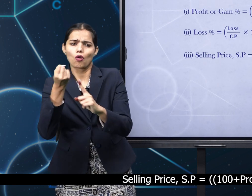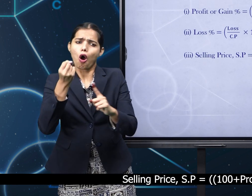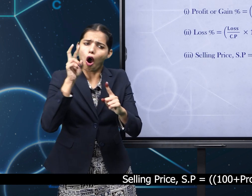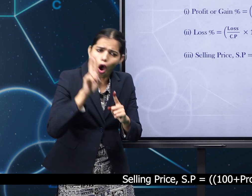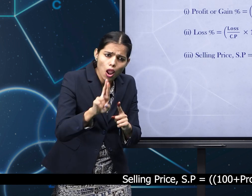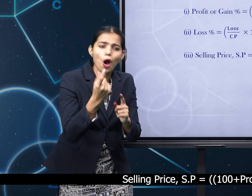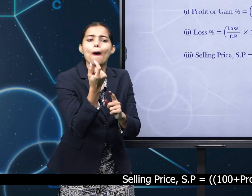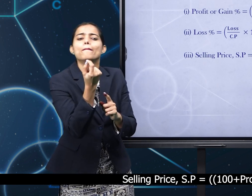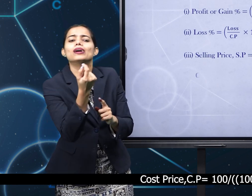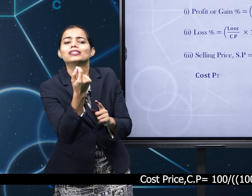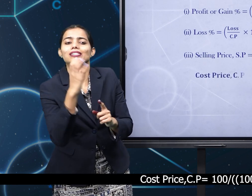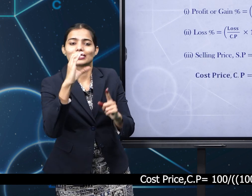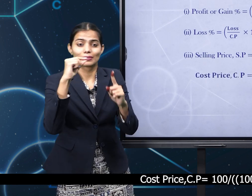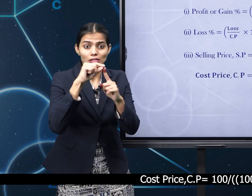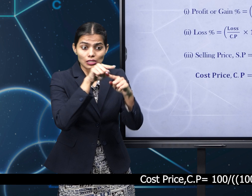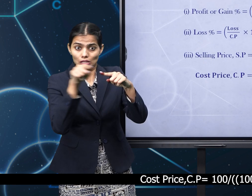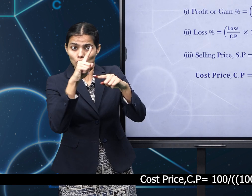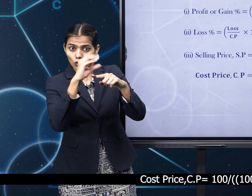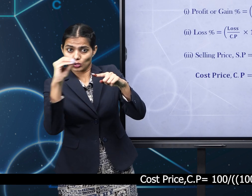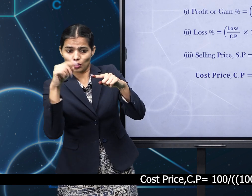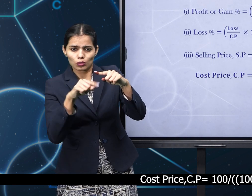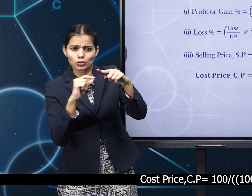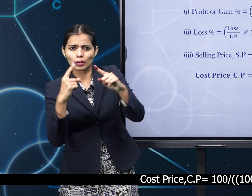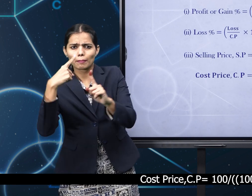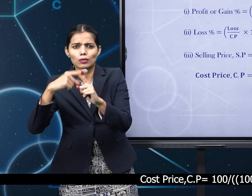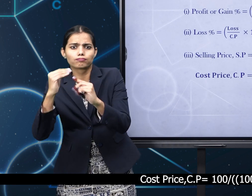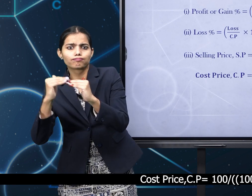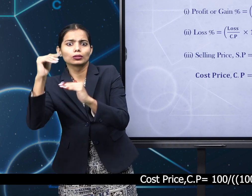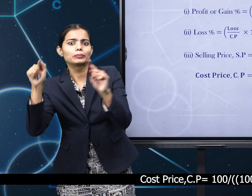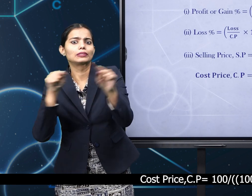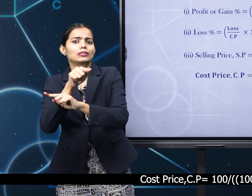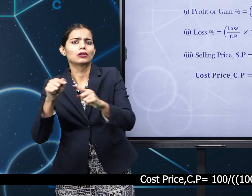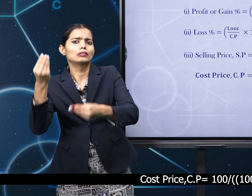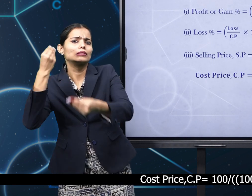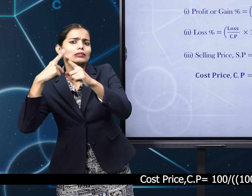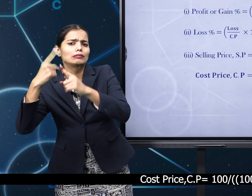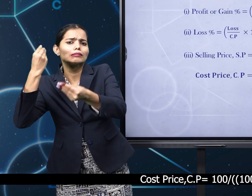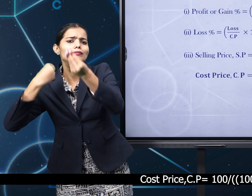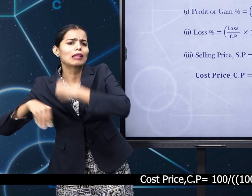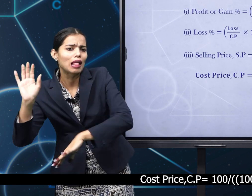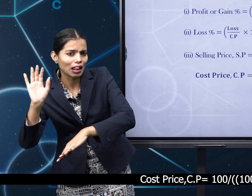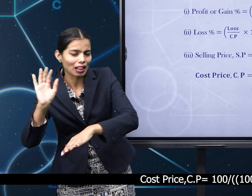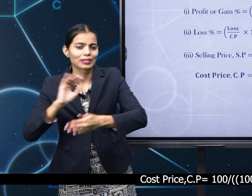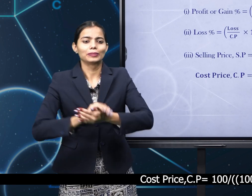Profit cost price, CP or equal to 100 plus profit percent into SP.